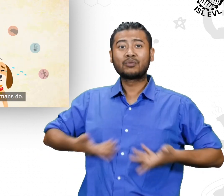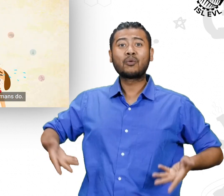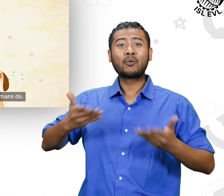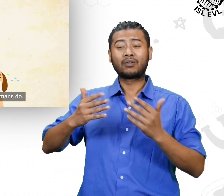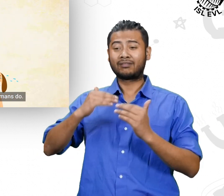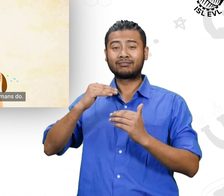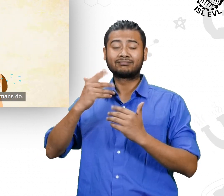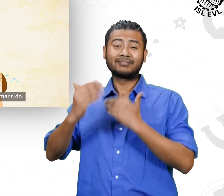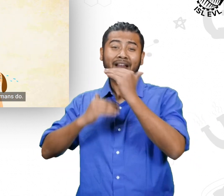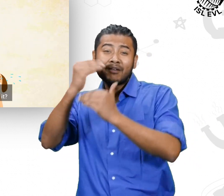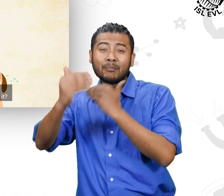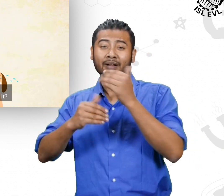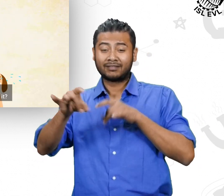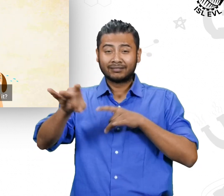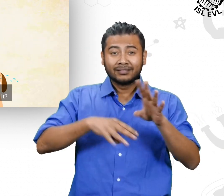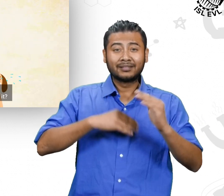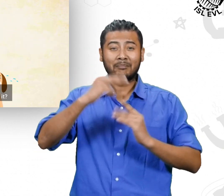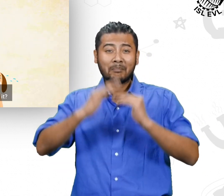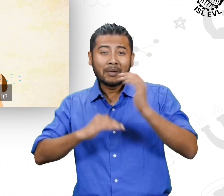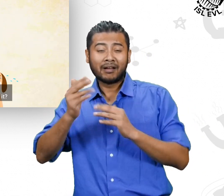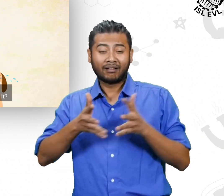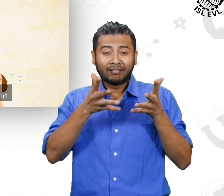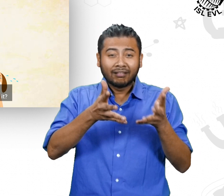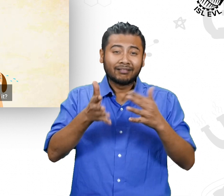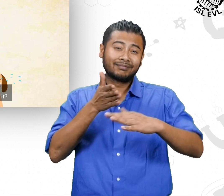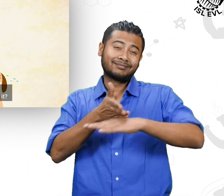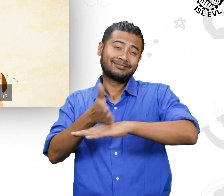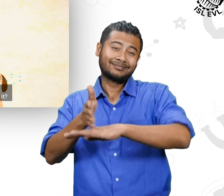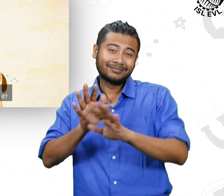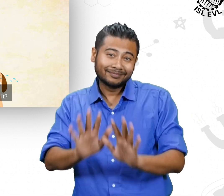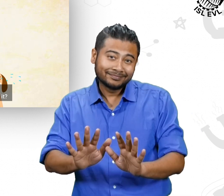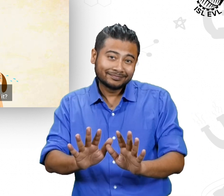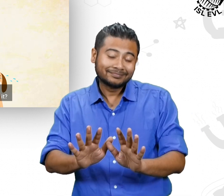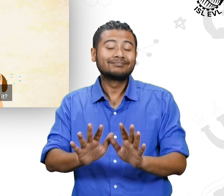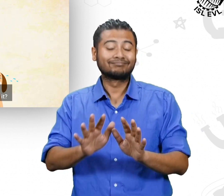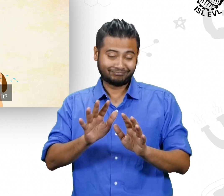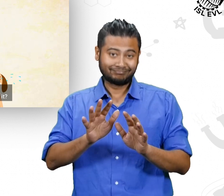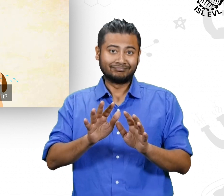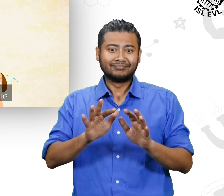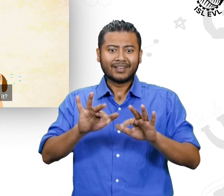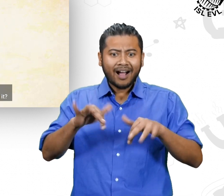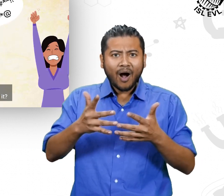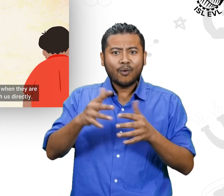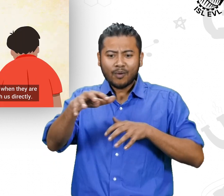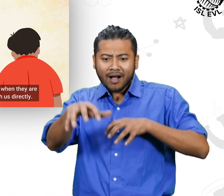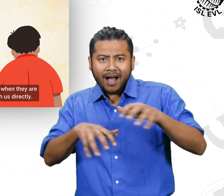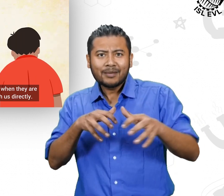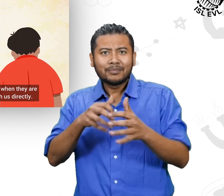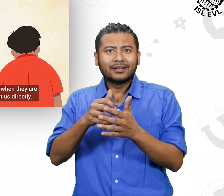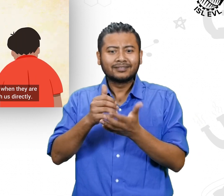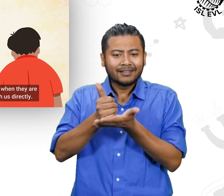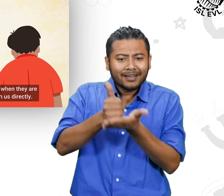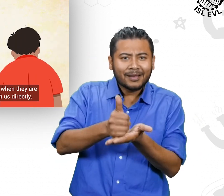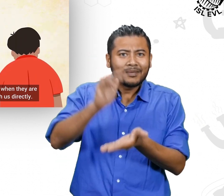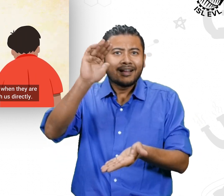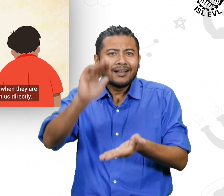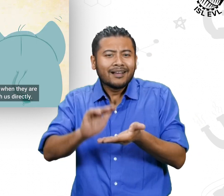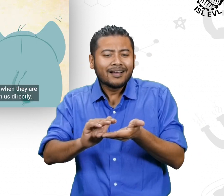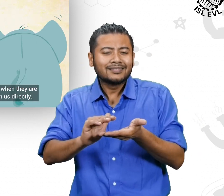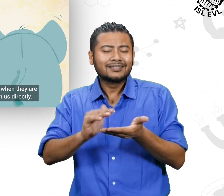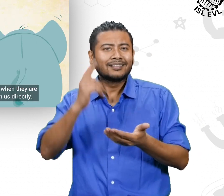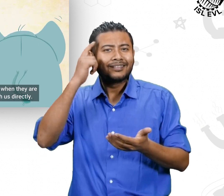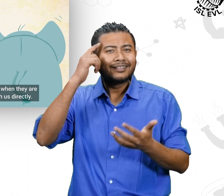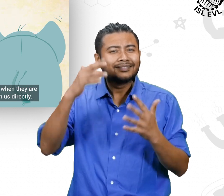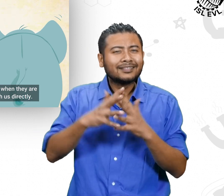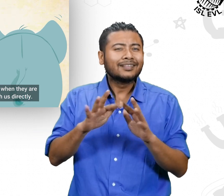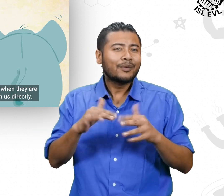just as much as humans do. Can we find out the animals that are under stress and help reduce it? Animals can show a wide